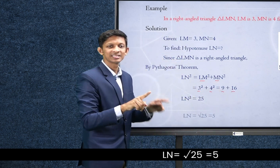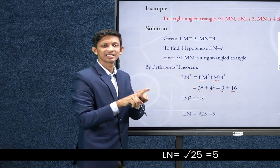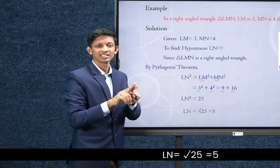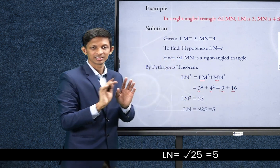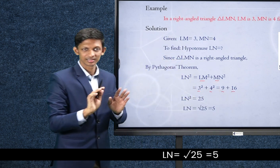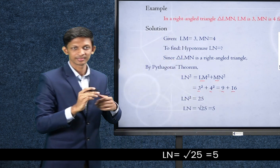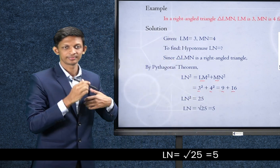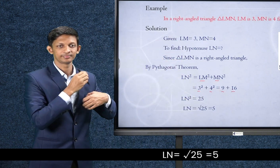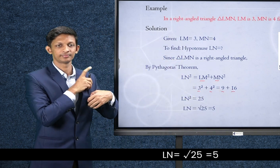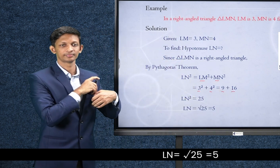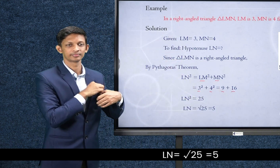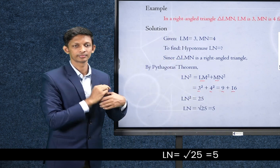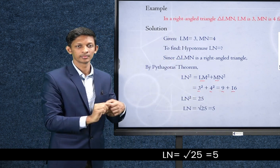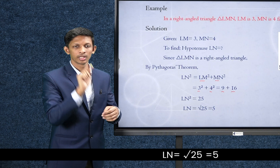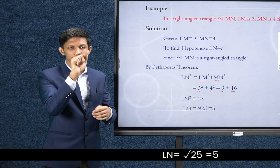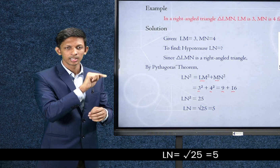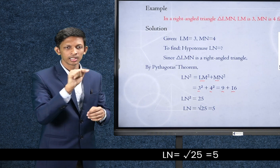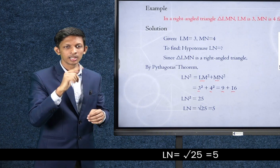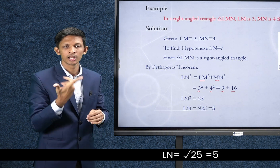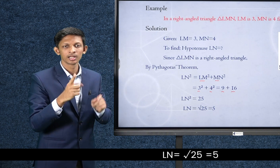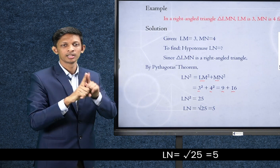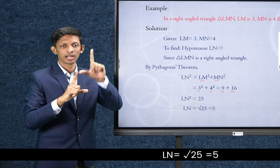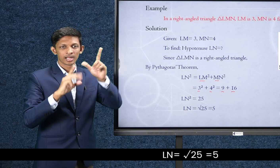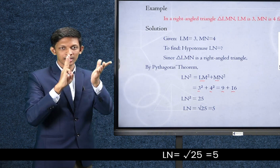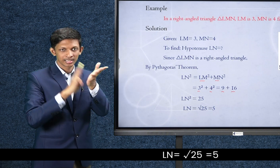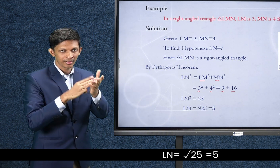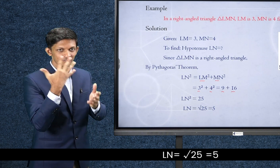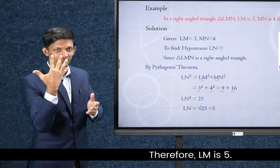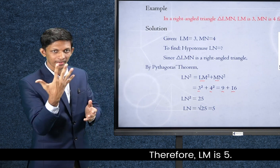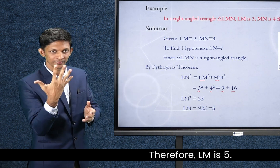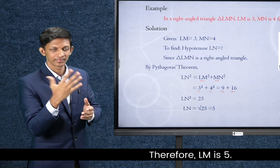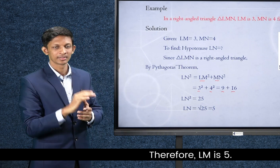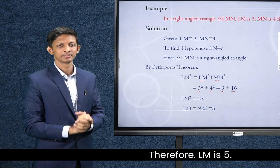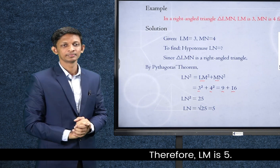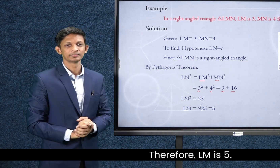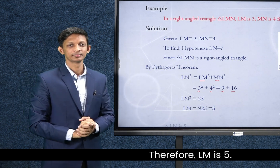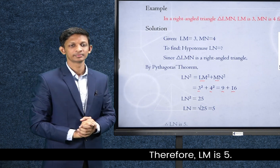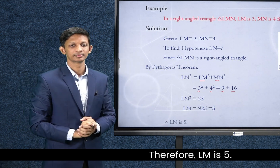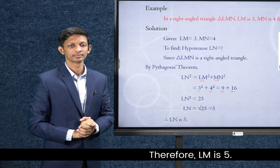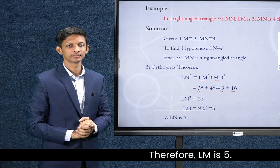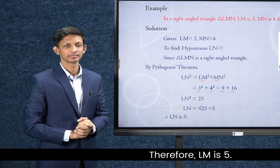Ln is equal to root 25, which is equal to 5. Therefore, Lm is 5.